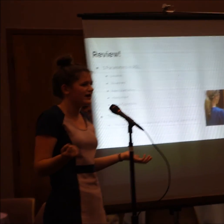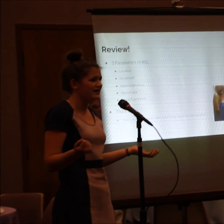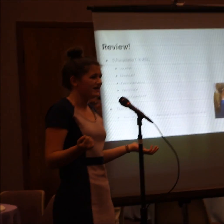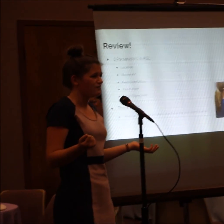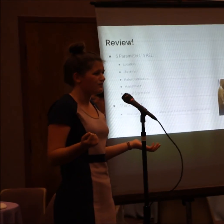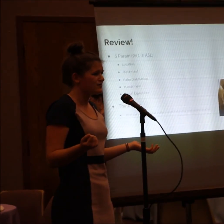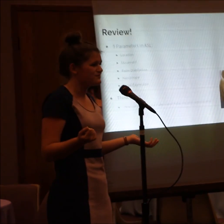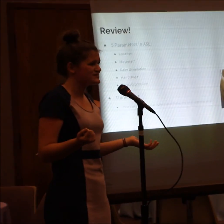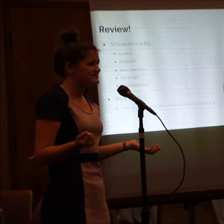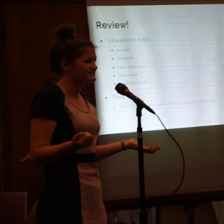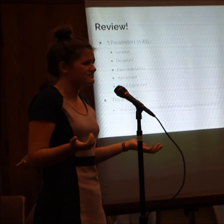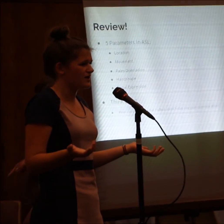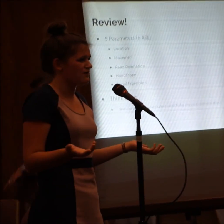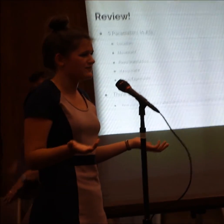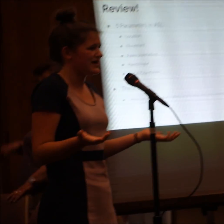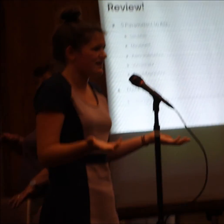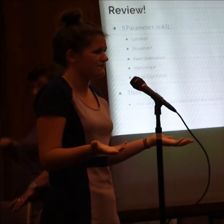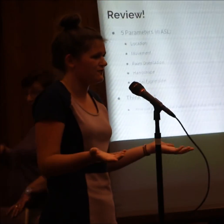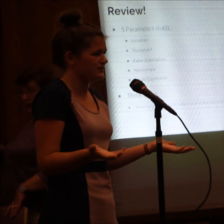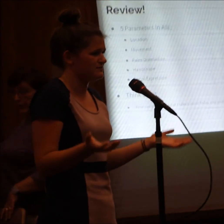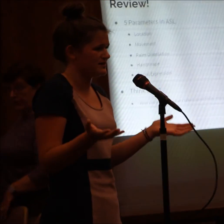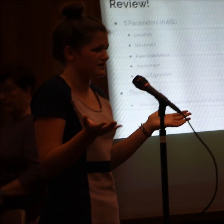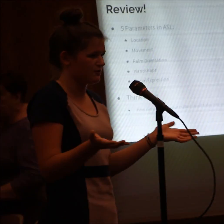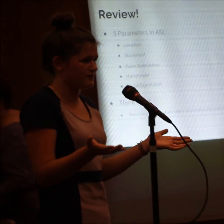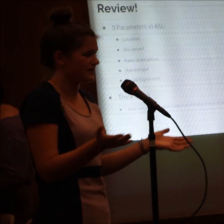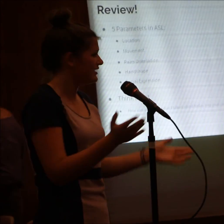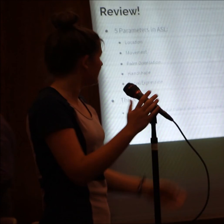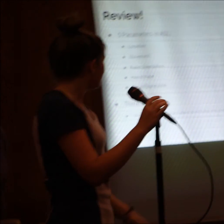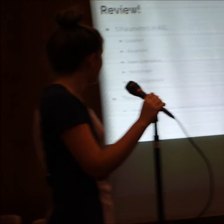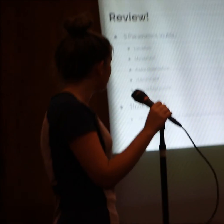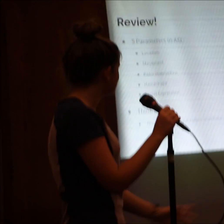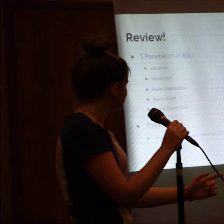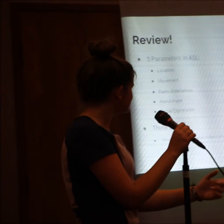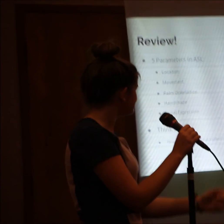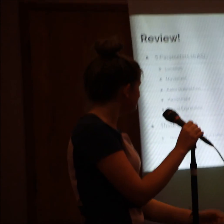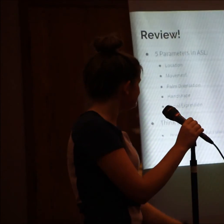away one of those and can't fully be heard.